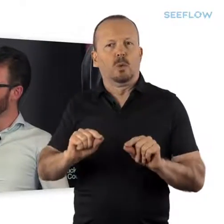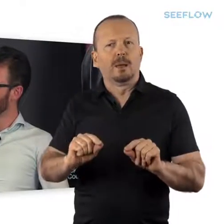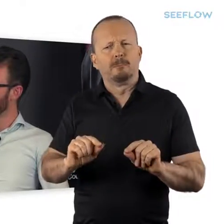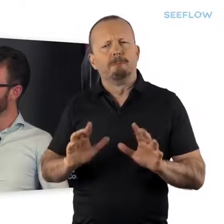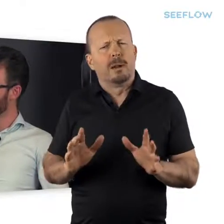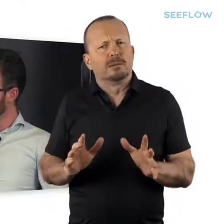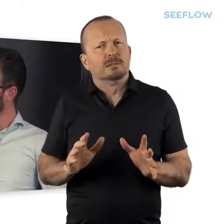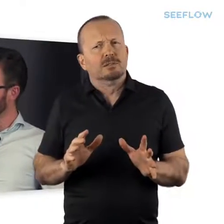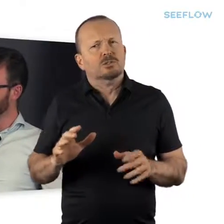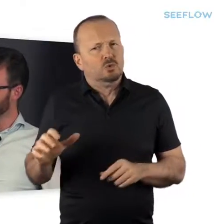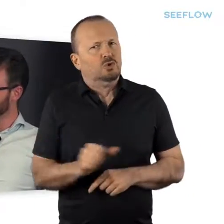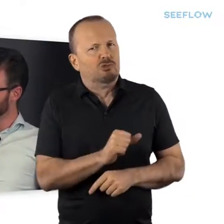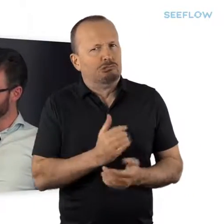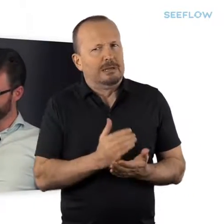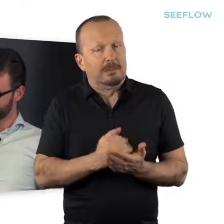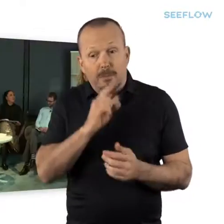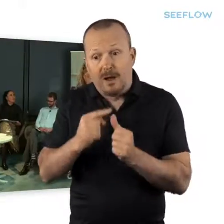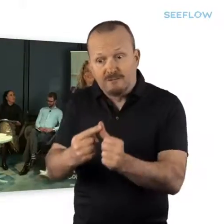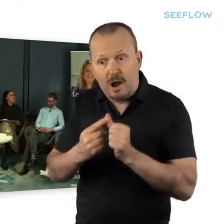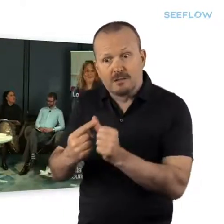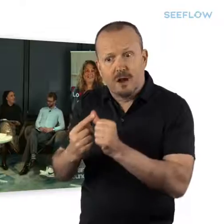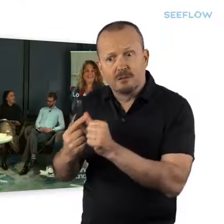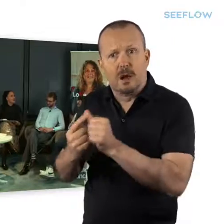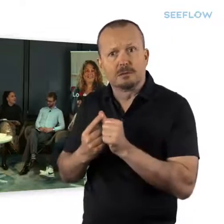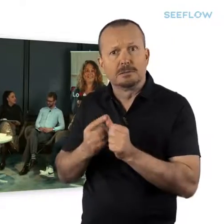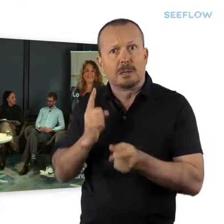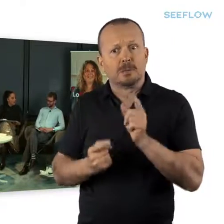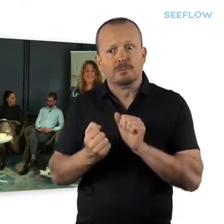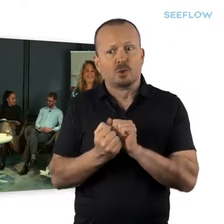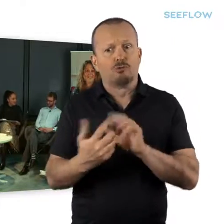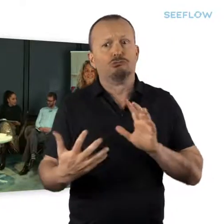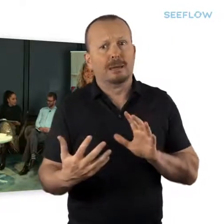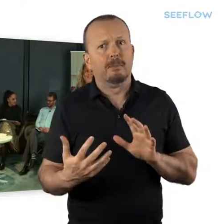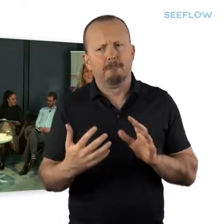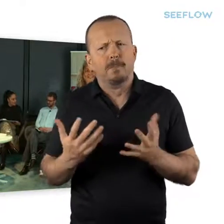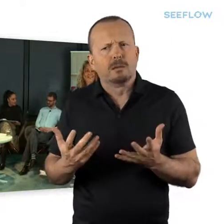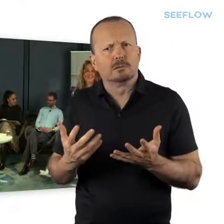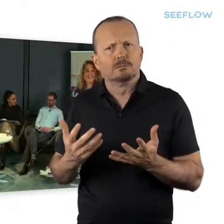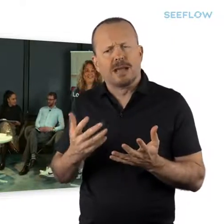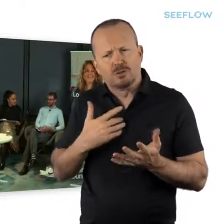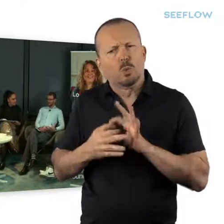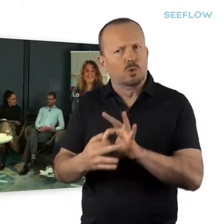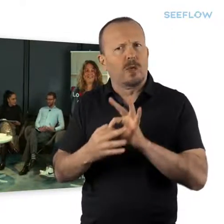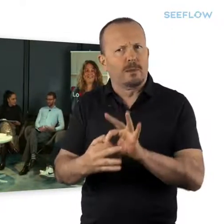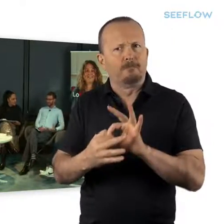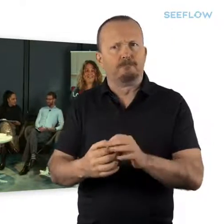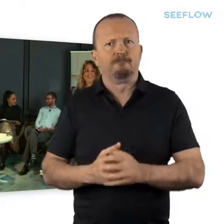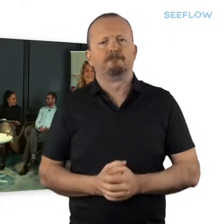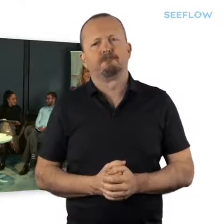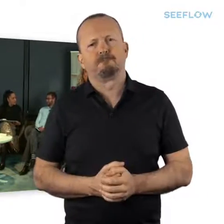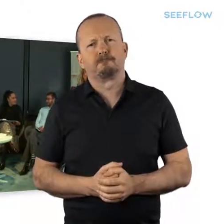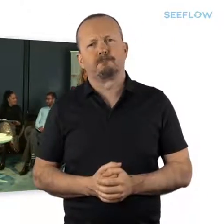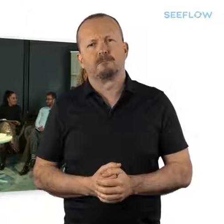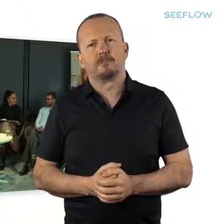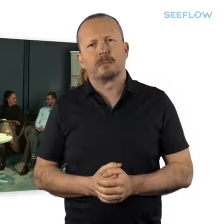don't shoot the messenger. And what is it like working alongside other elected members? This is